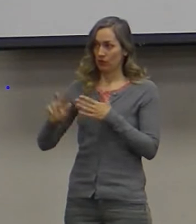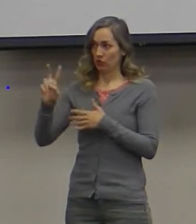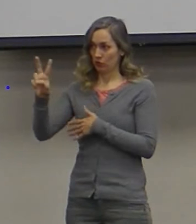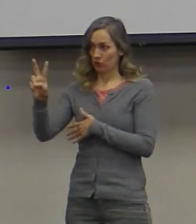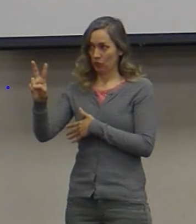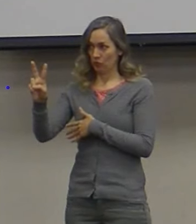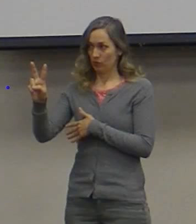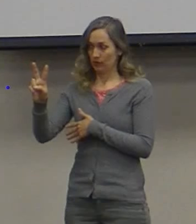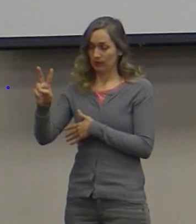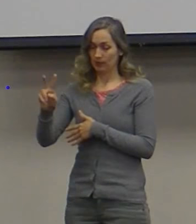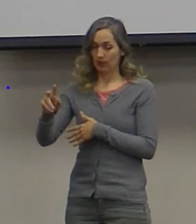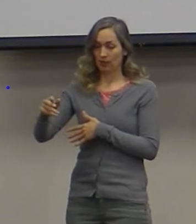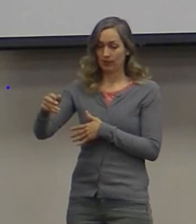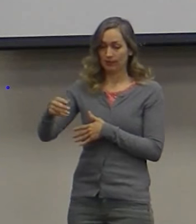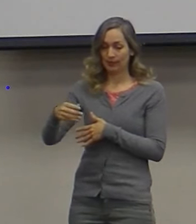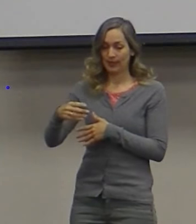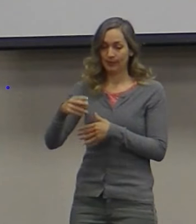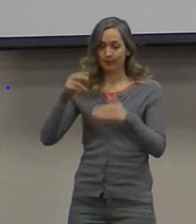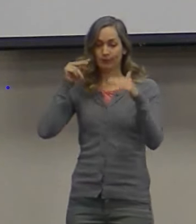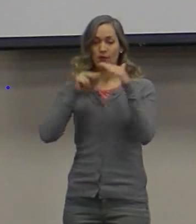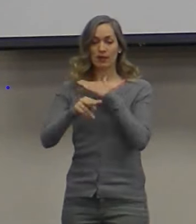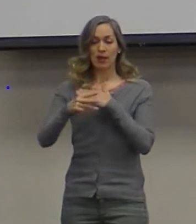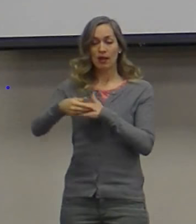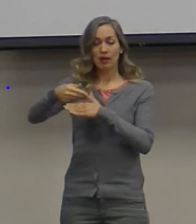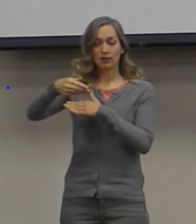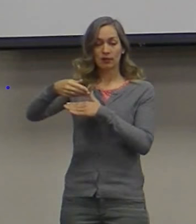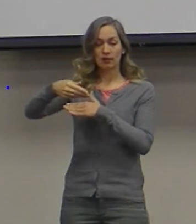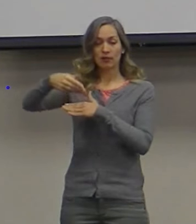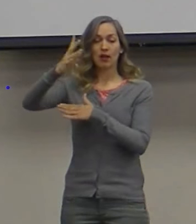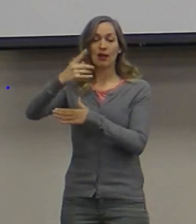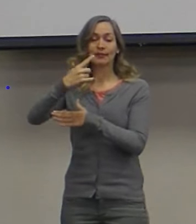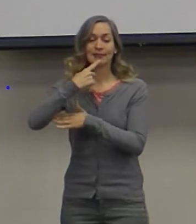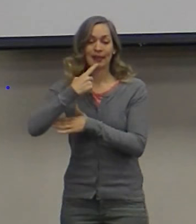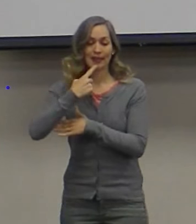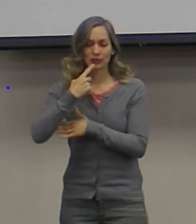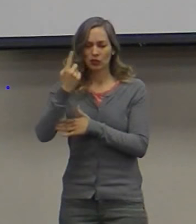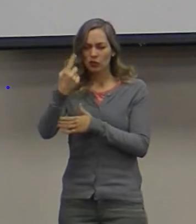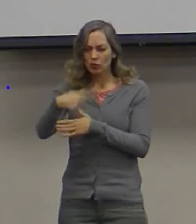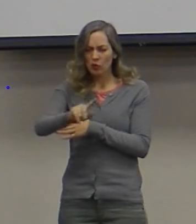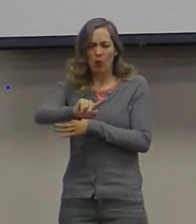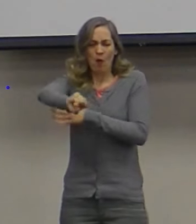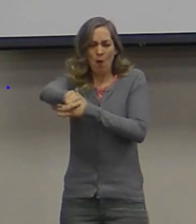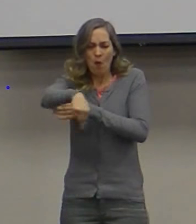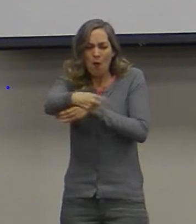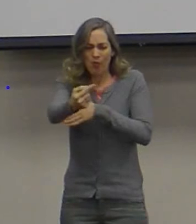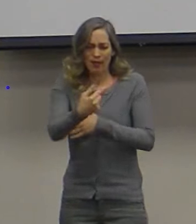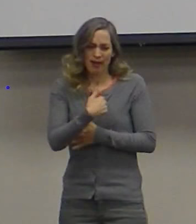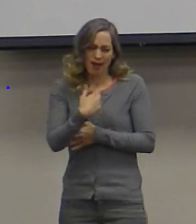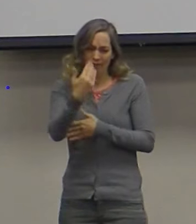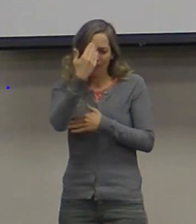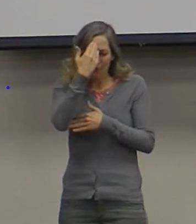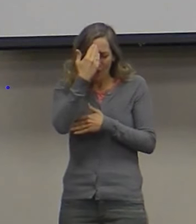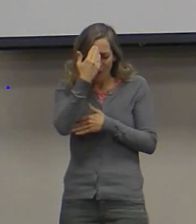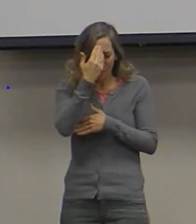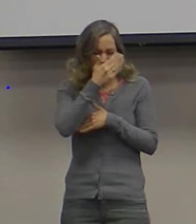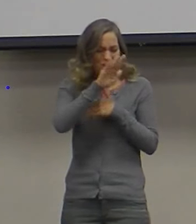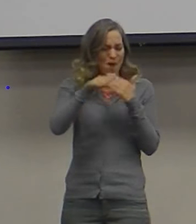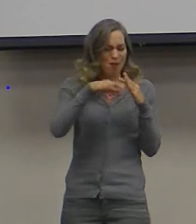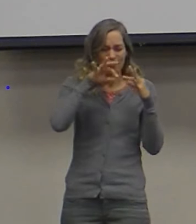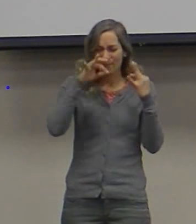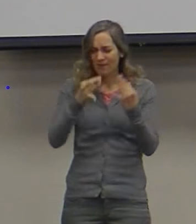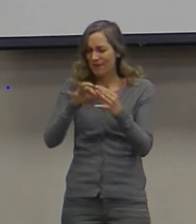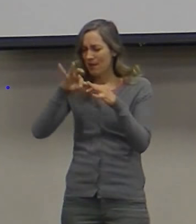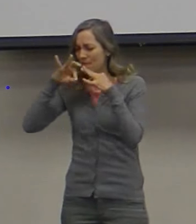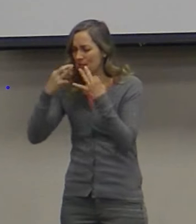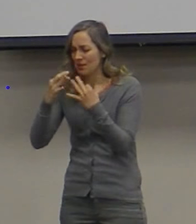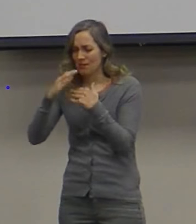what God says to them. "You only have I known of all the families of the earth. Therefore I will punish you